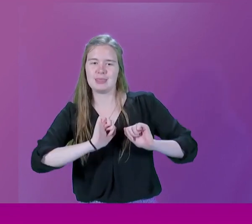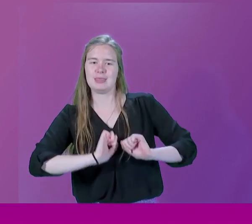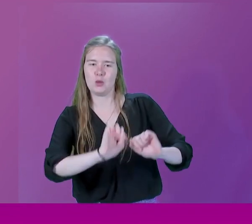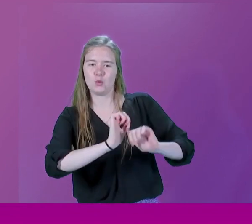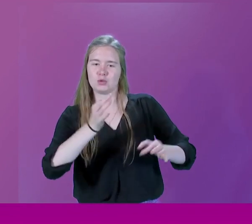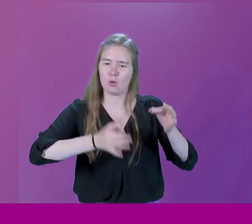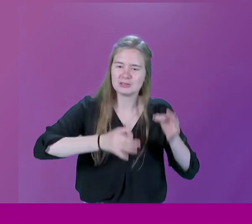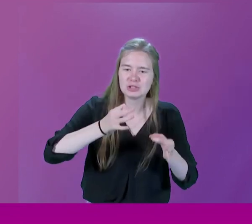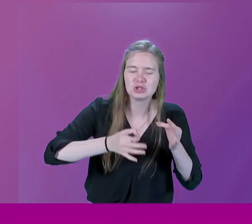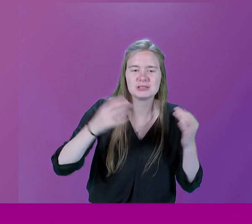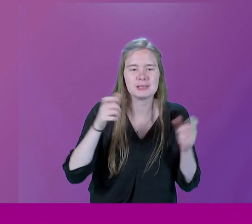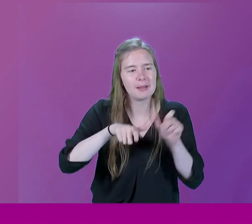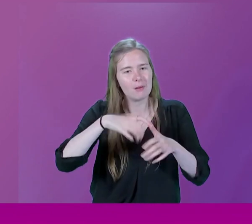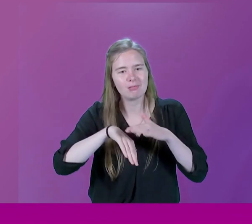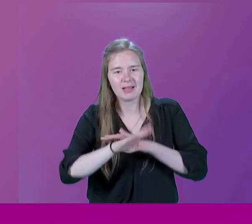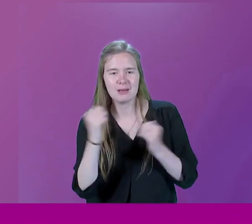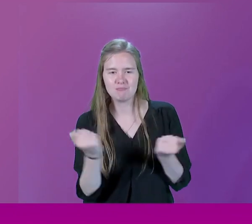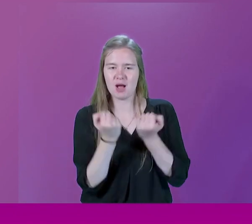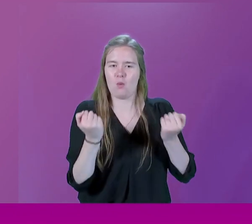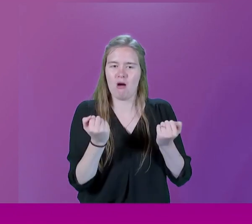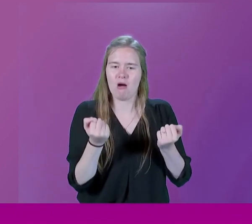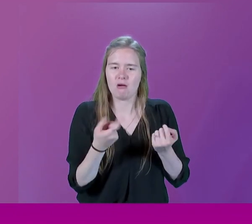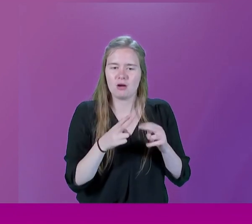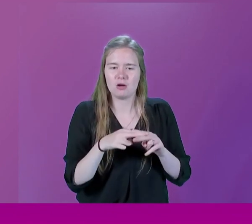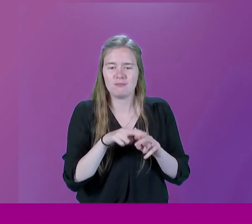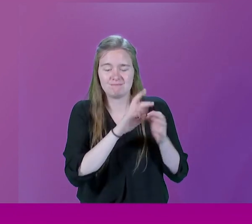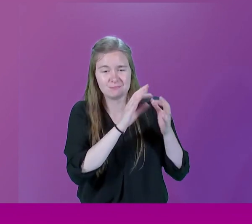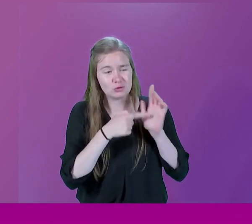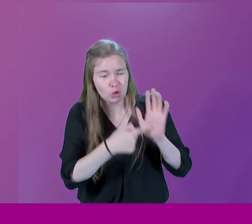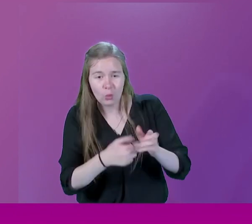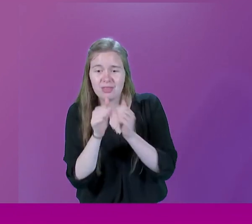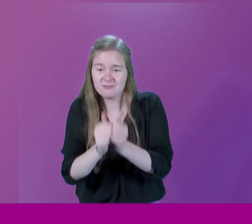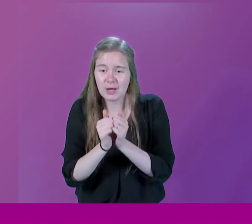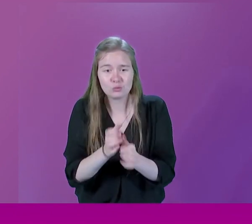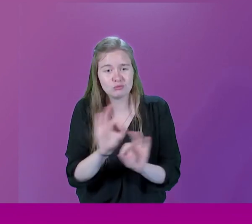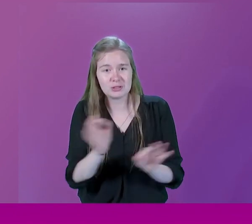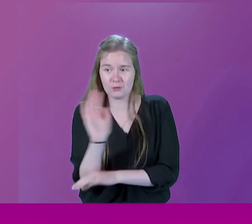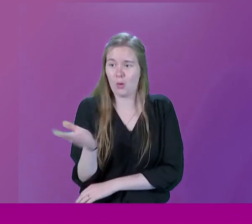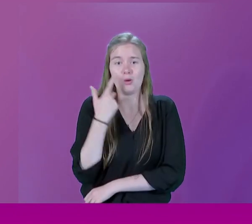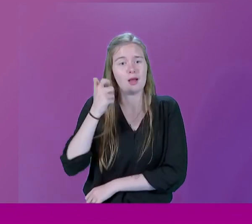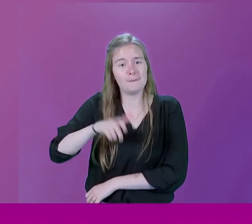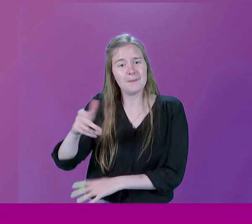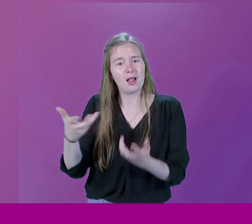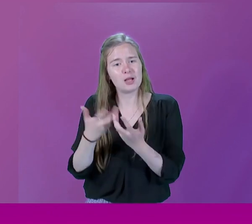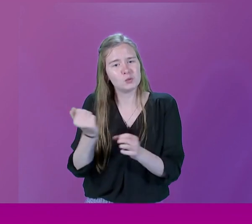the politicians and the people who make the decisions of the value of music for all our young